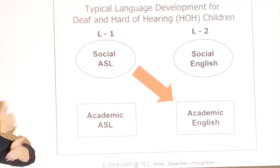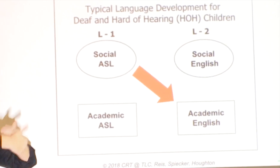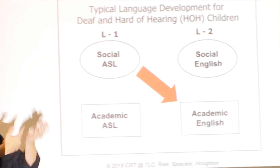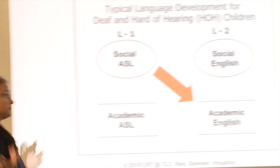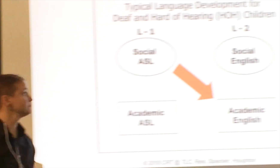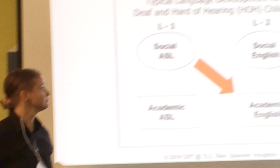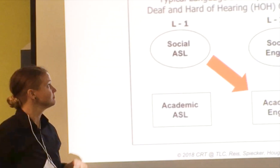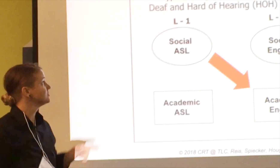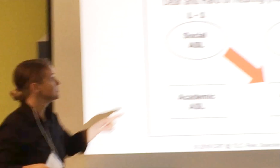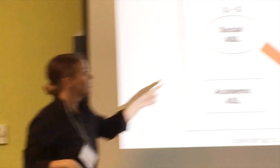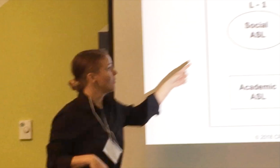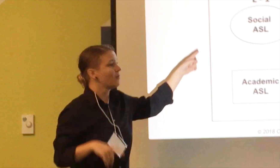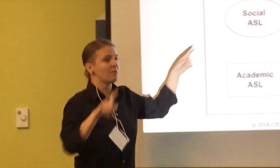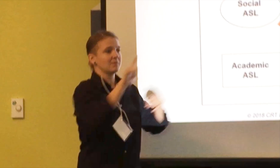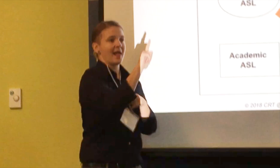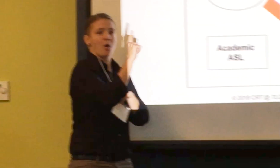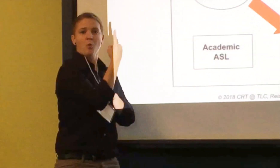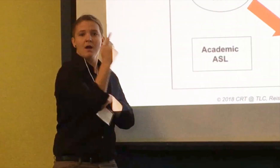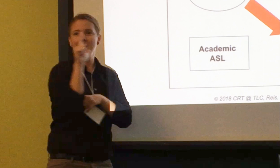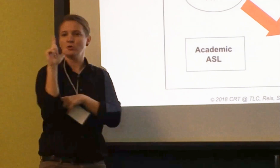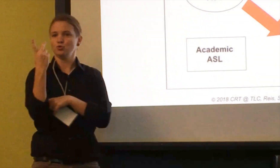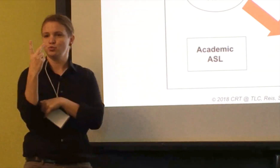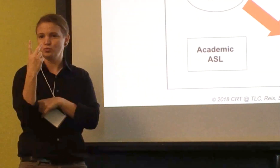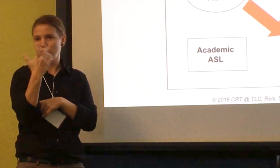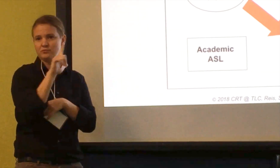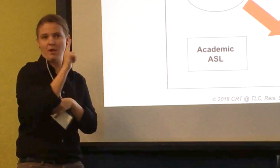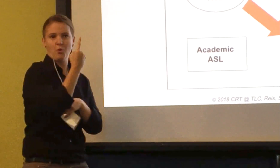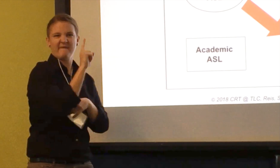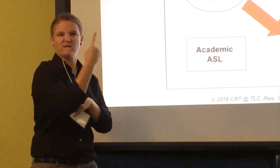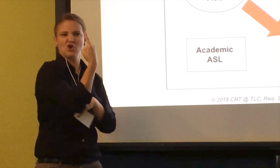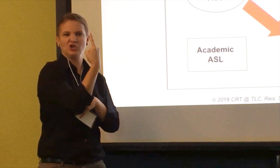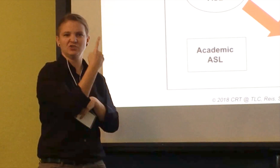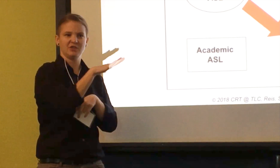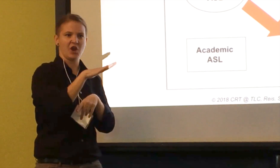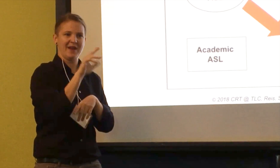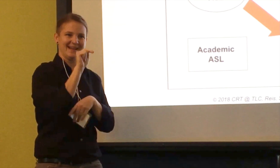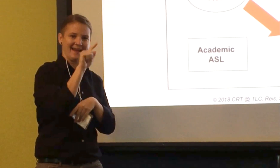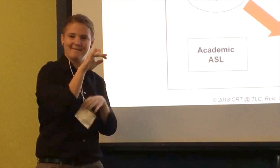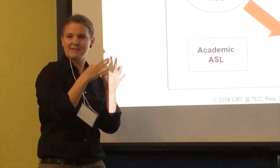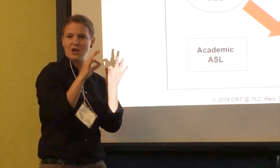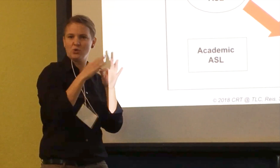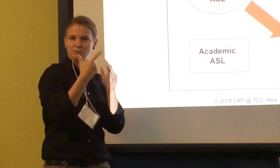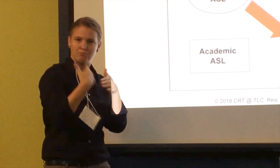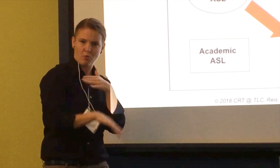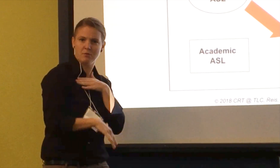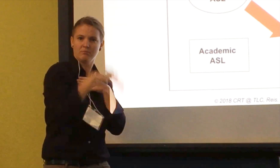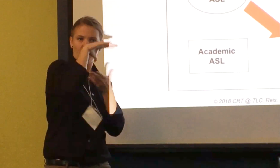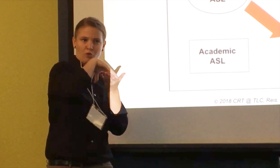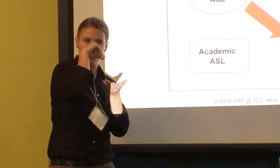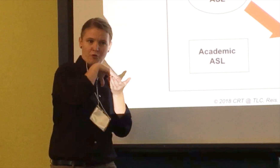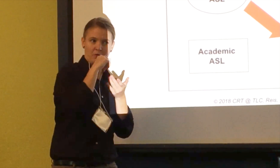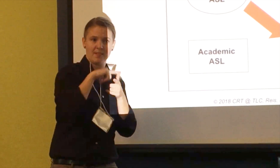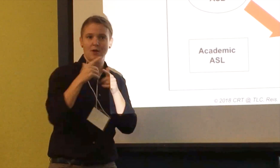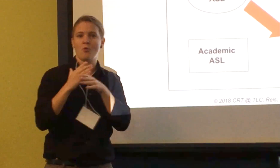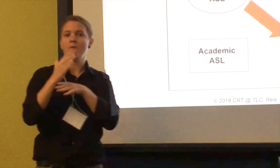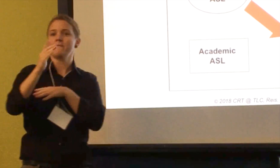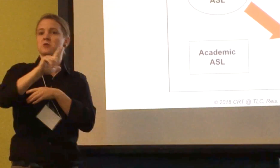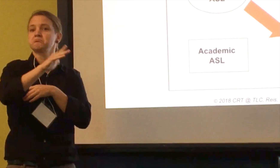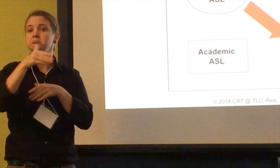at how language develops, particularly for bilingual children, in this case, deaf bilingual children who learn